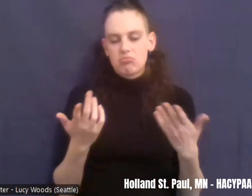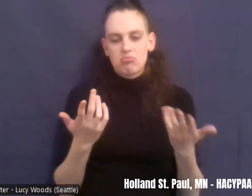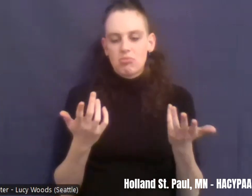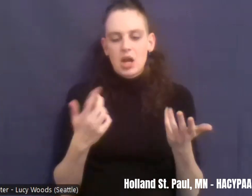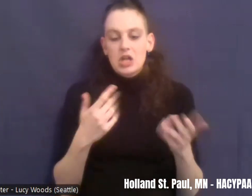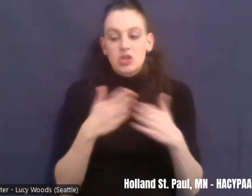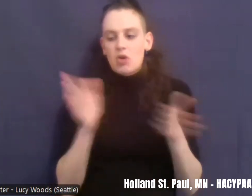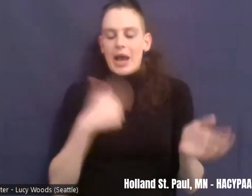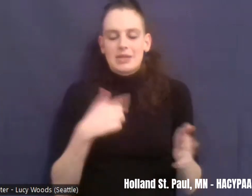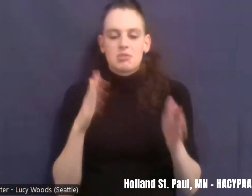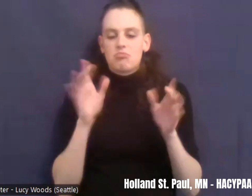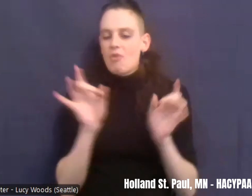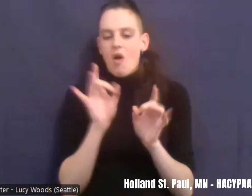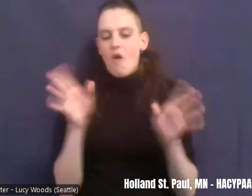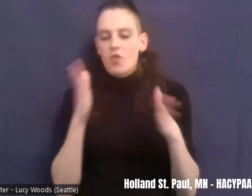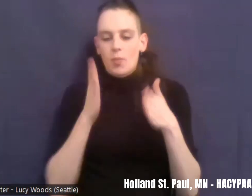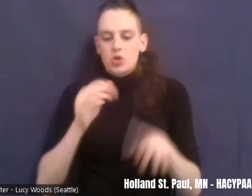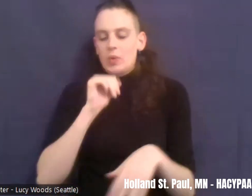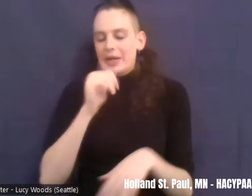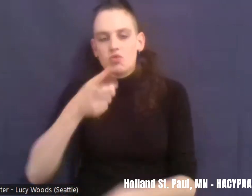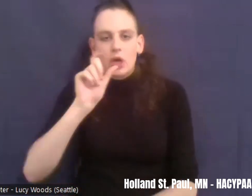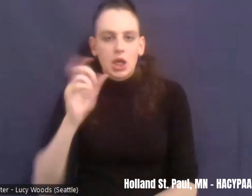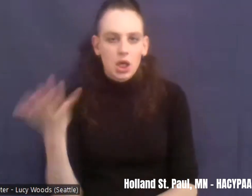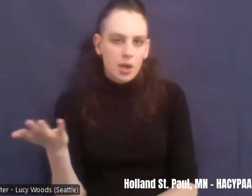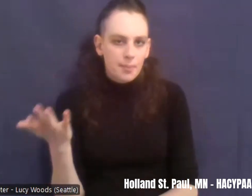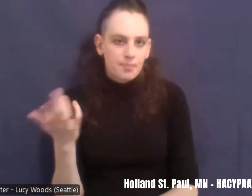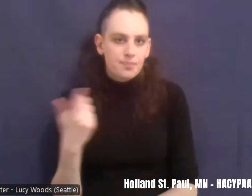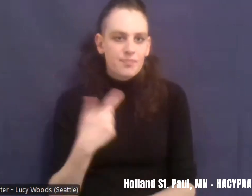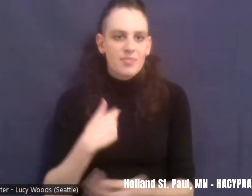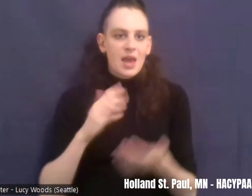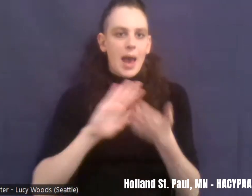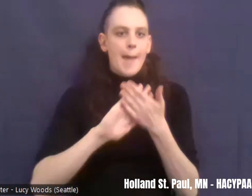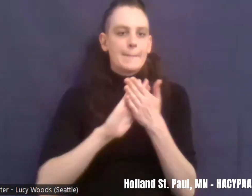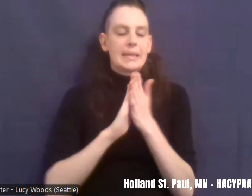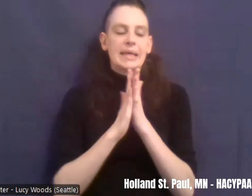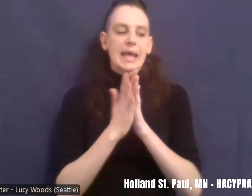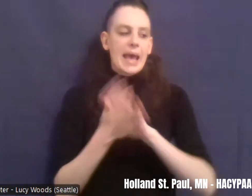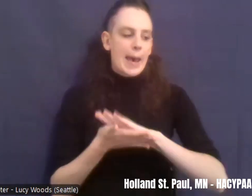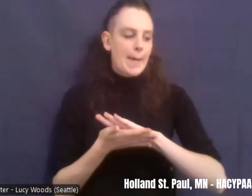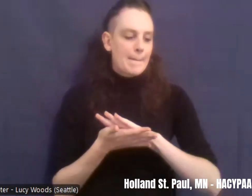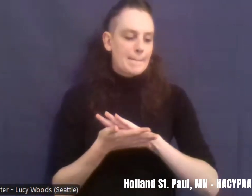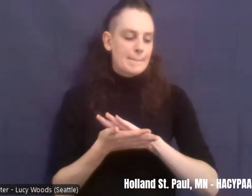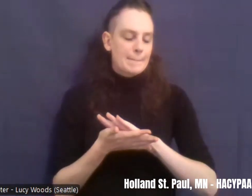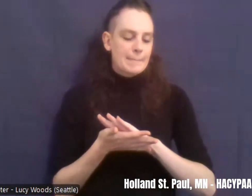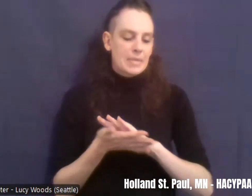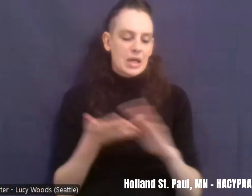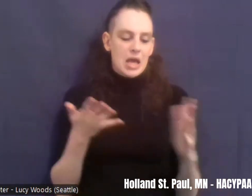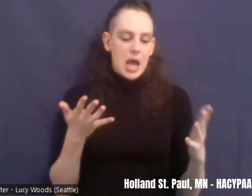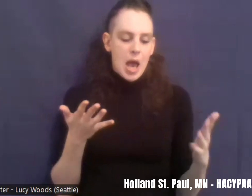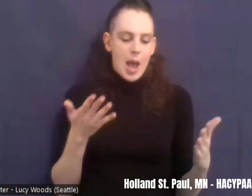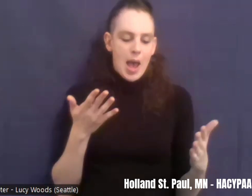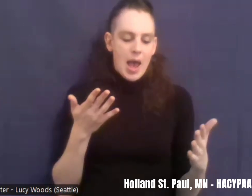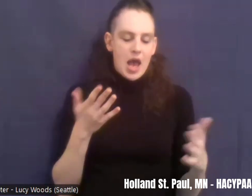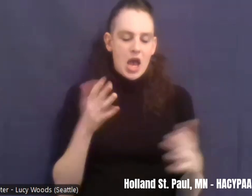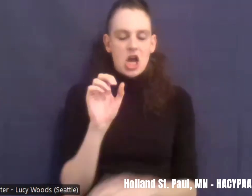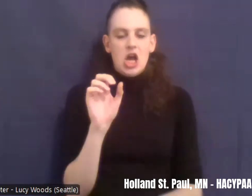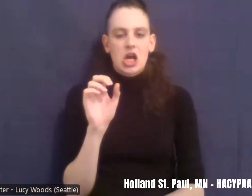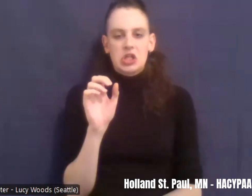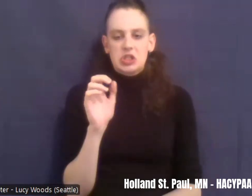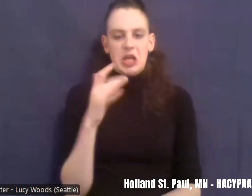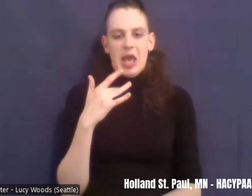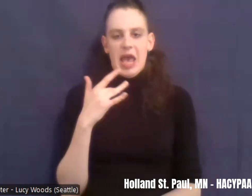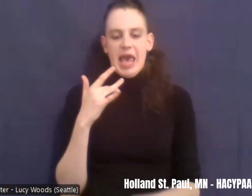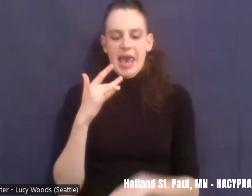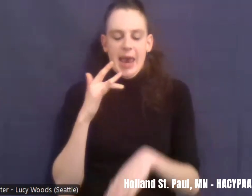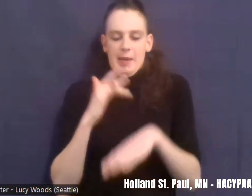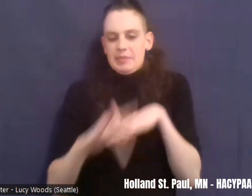And what eventually ended up happening was like I became a shell of a person inside the rooms of Alcoholics Anonymous.